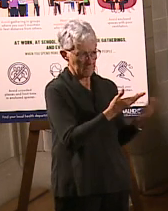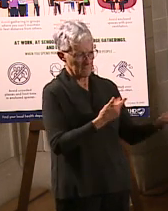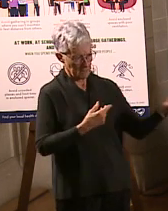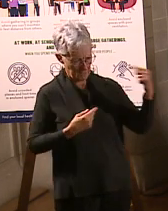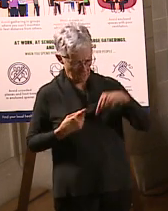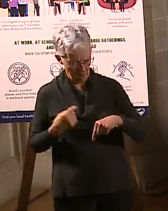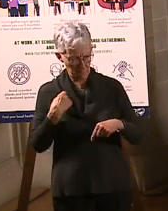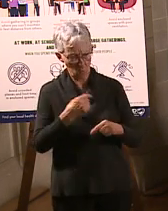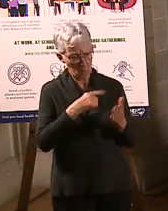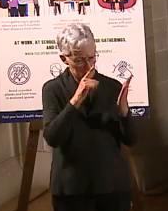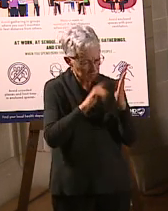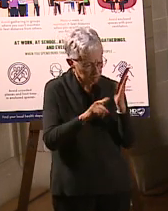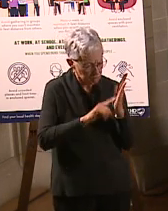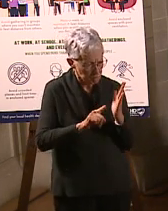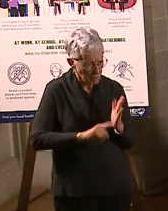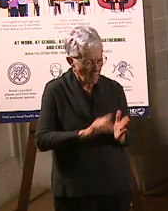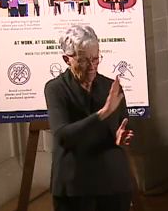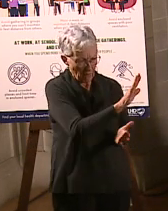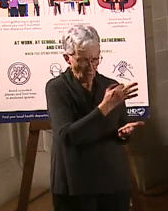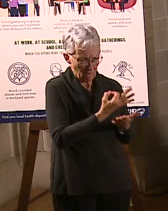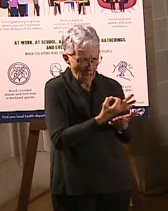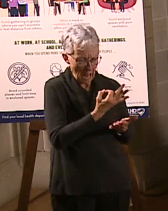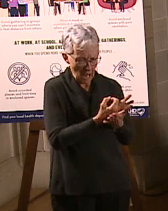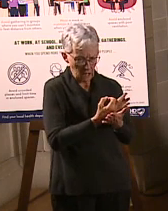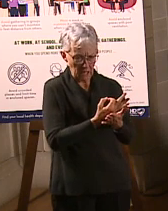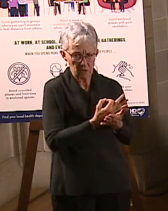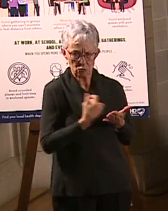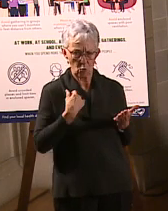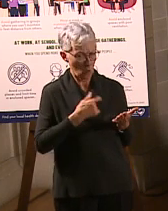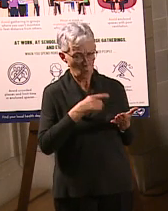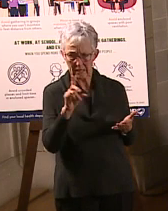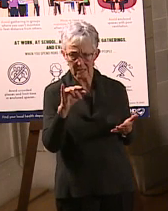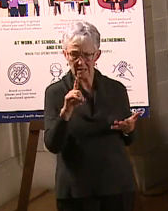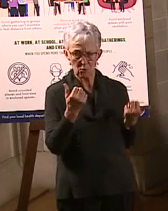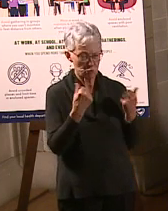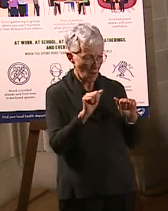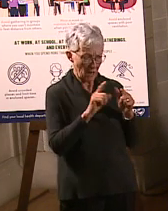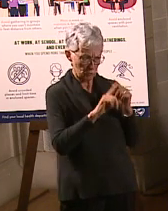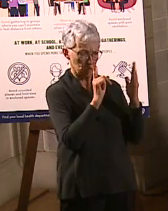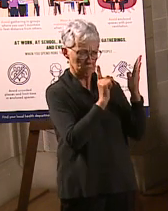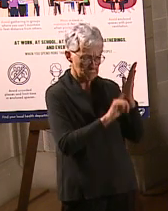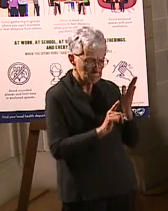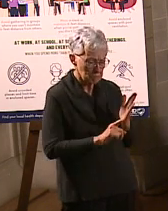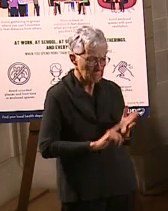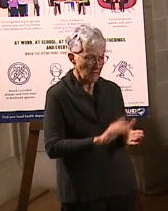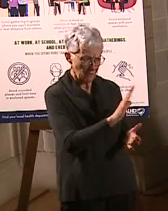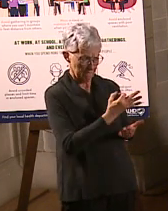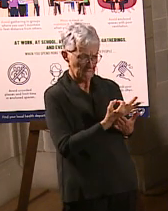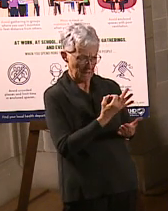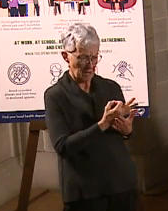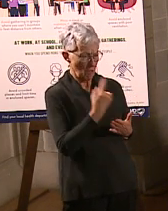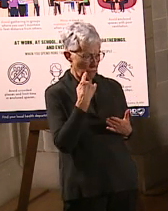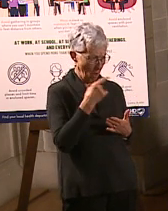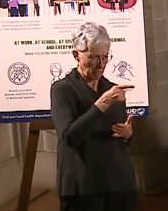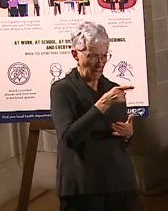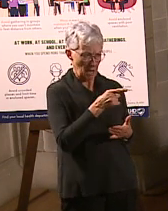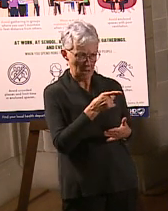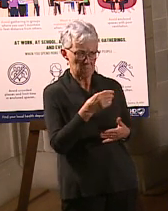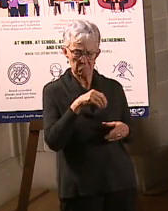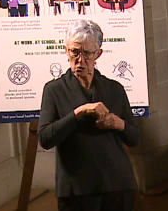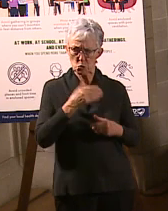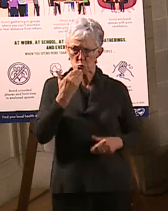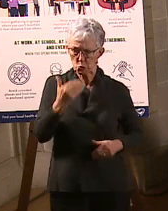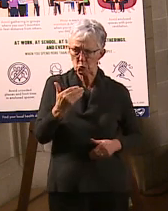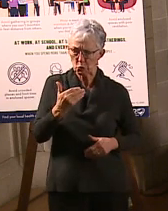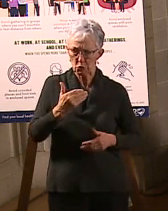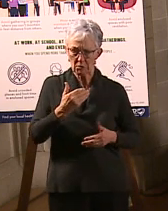we dug into did our diligence with regard to their financials and believe that they were financially stable. They assured us that they were